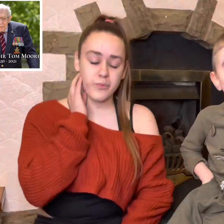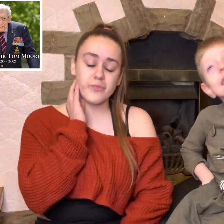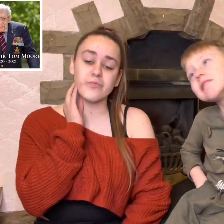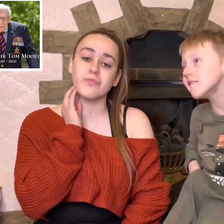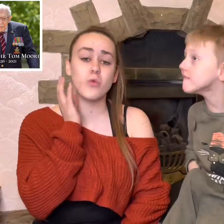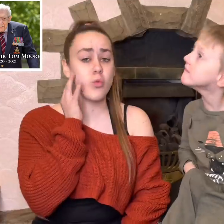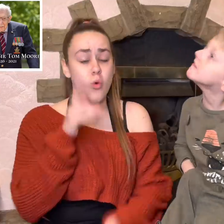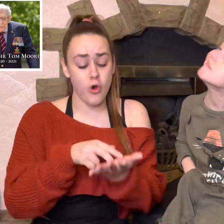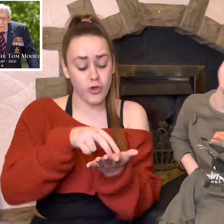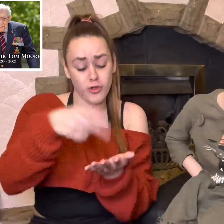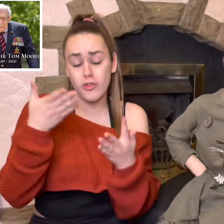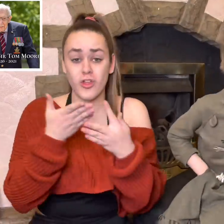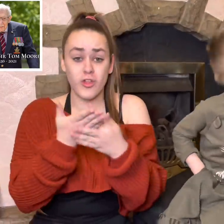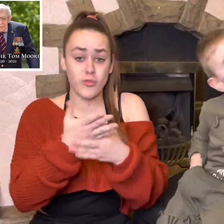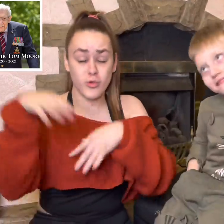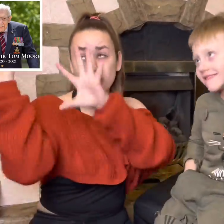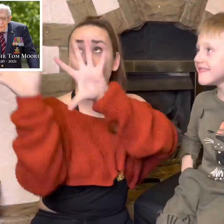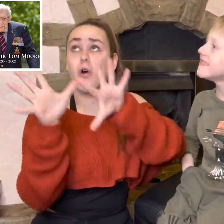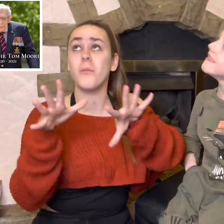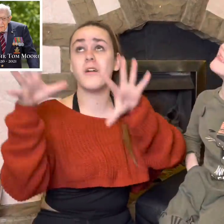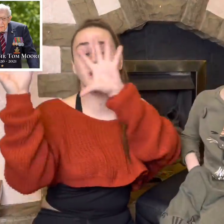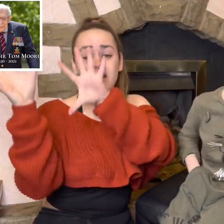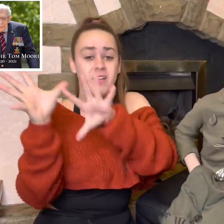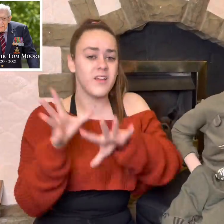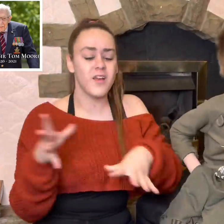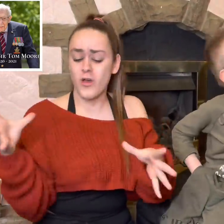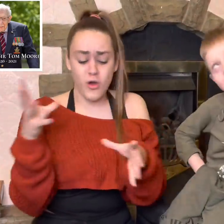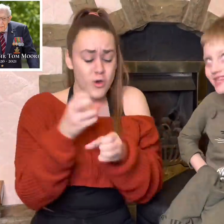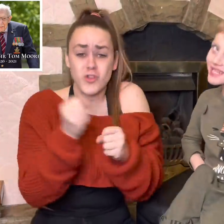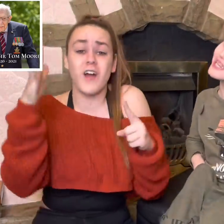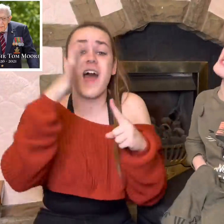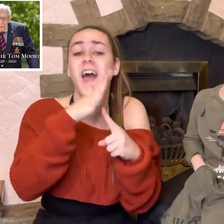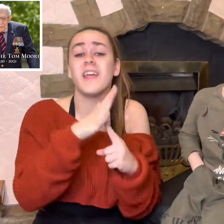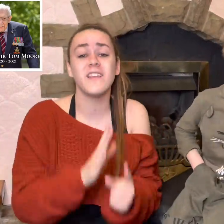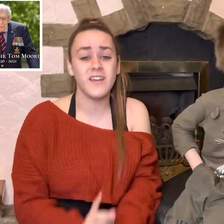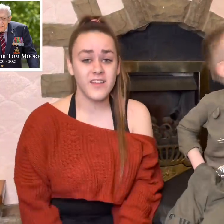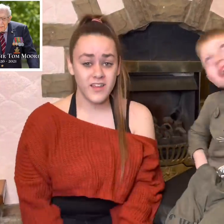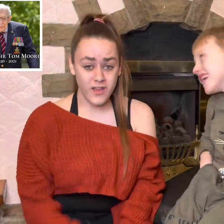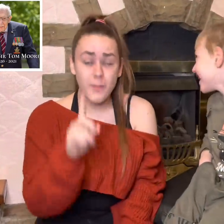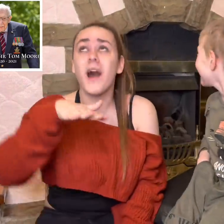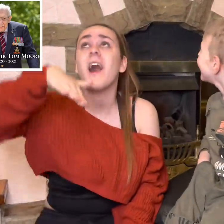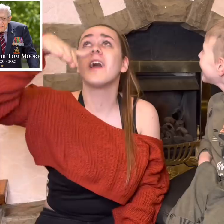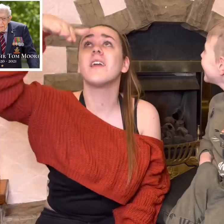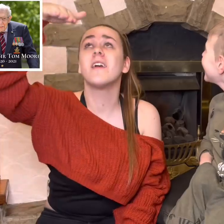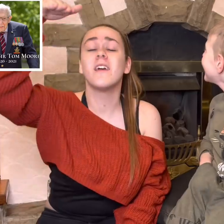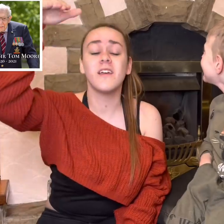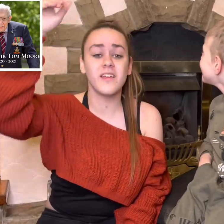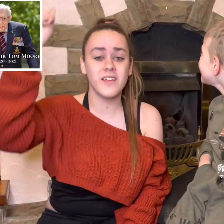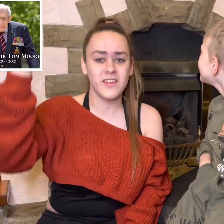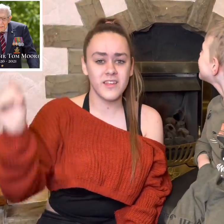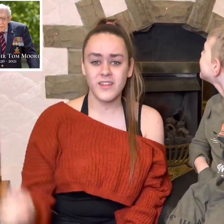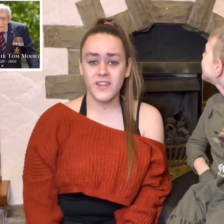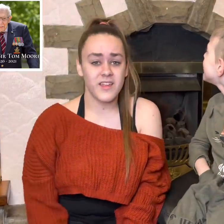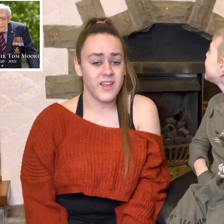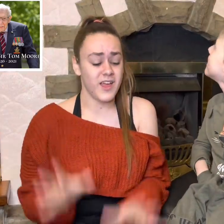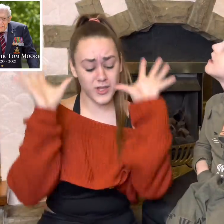When you walk through a storm, hold your head up high and don't